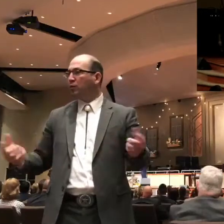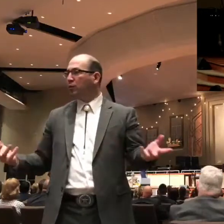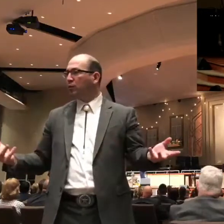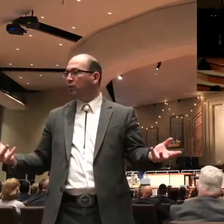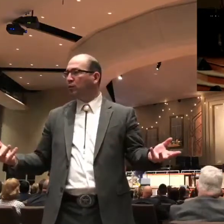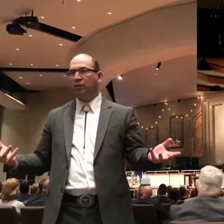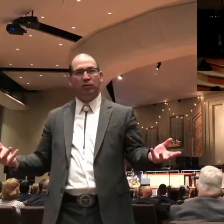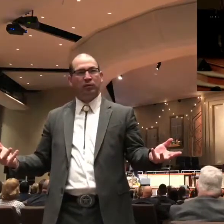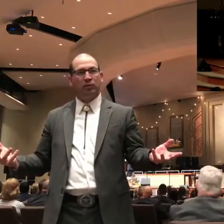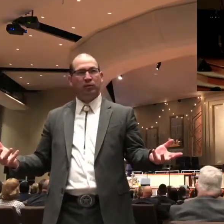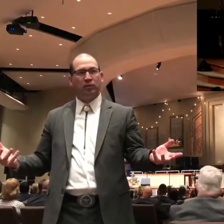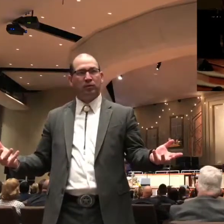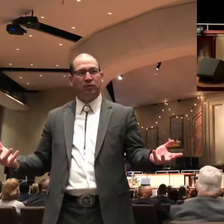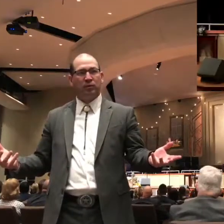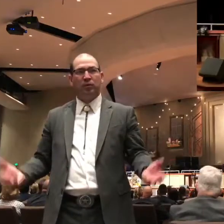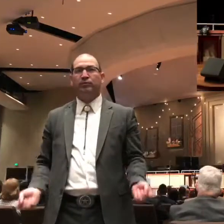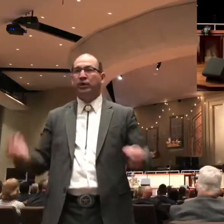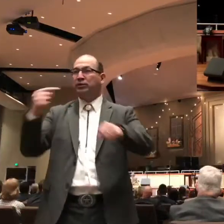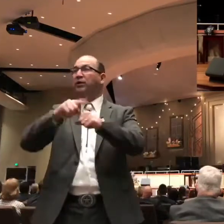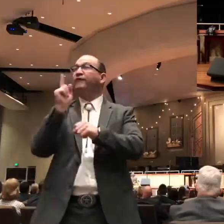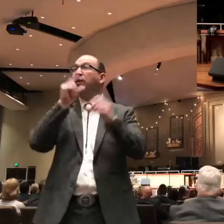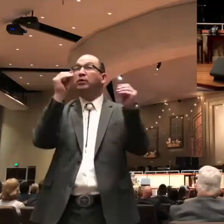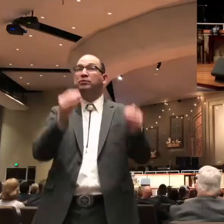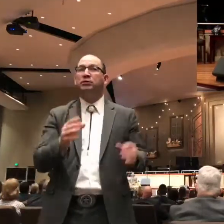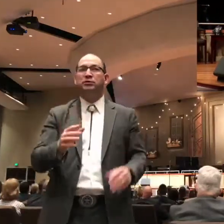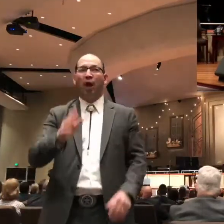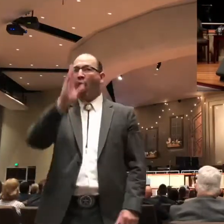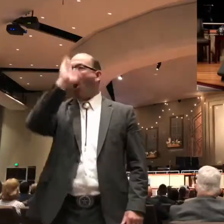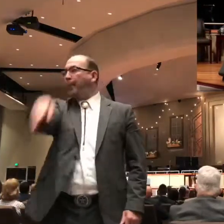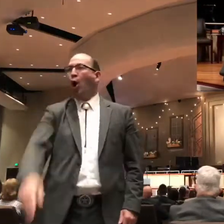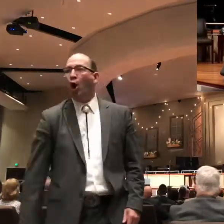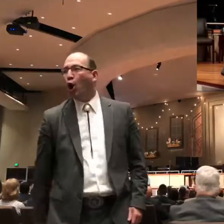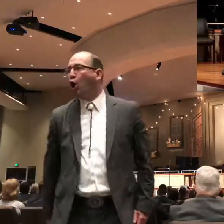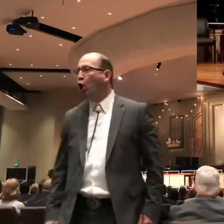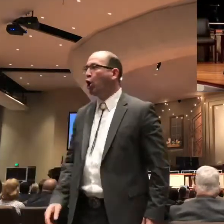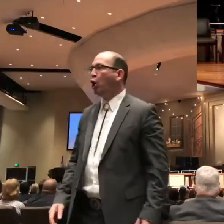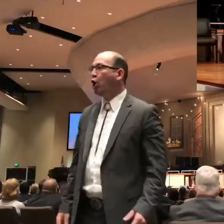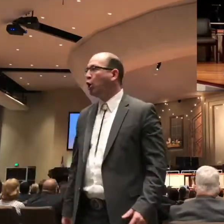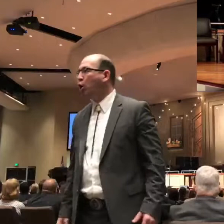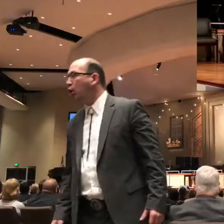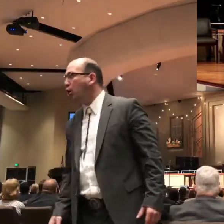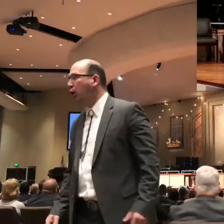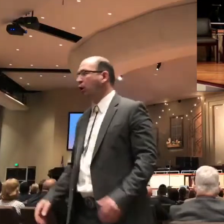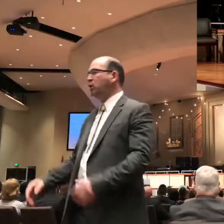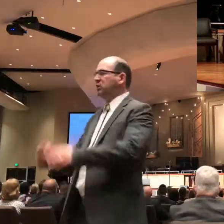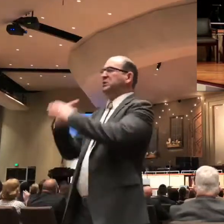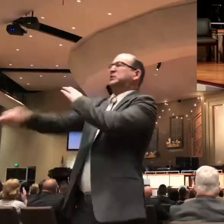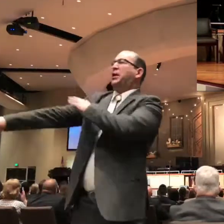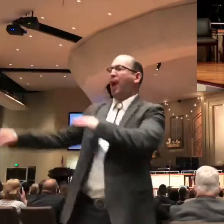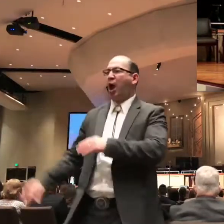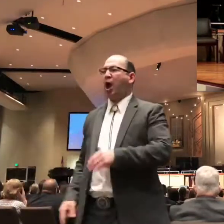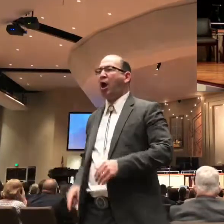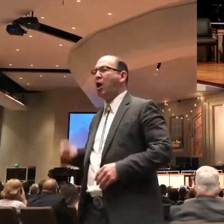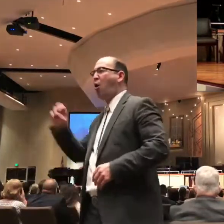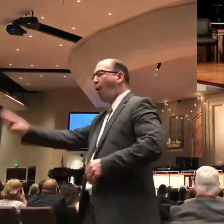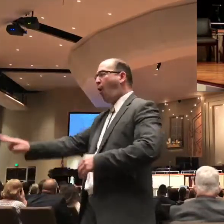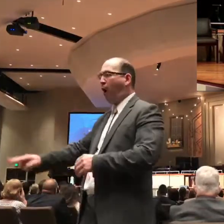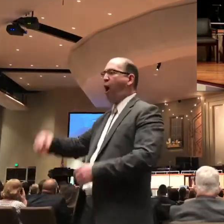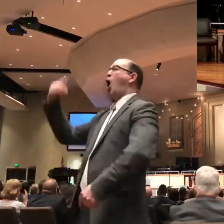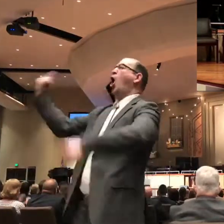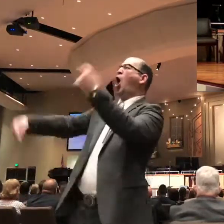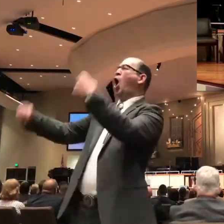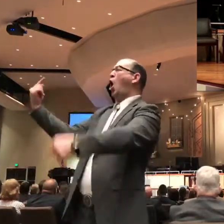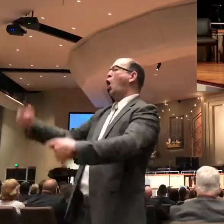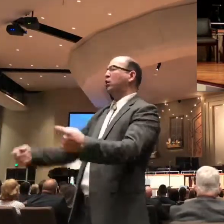And you'll find that many times these false teachers are very bold. They're the quickest to write an email. I don't disagree. Blah, blah, blah, point one, point two, point